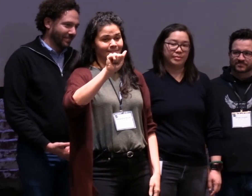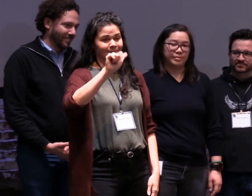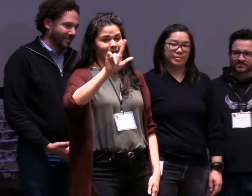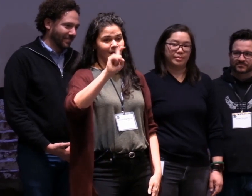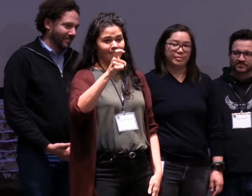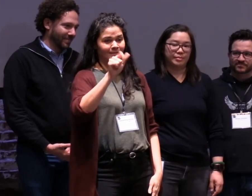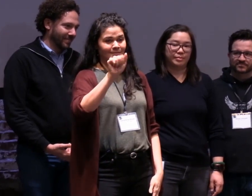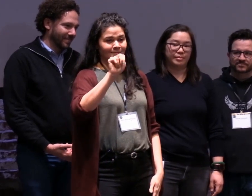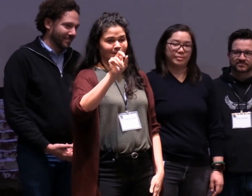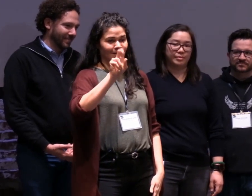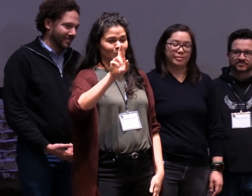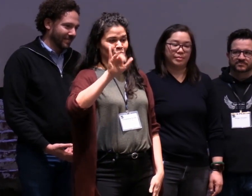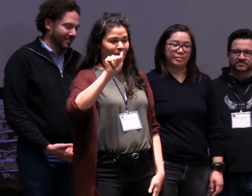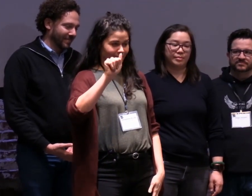Alexandria